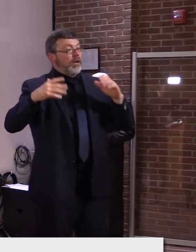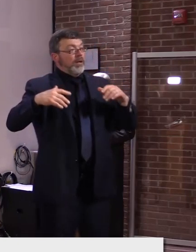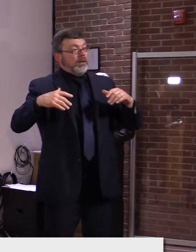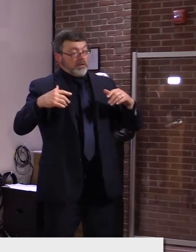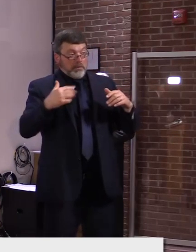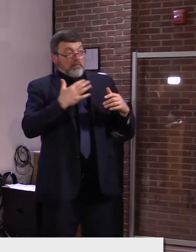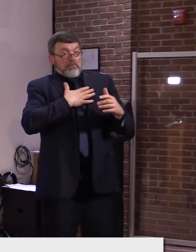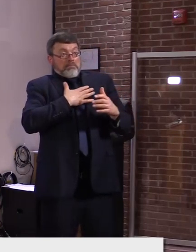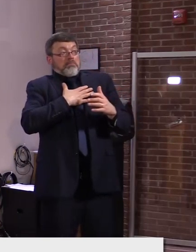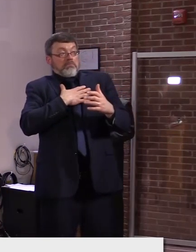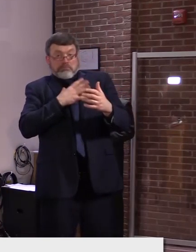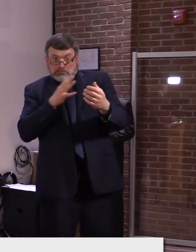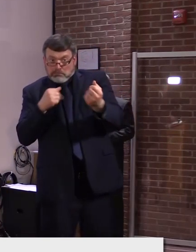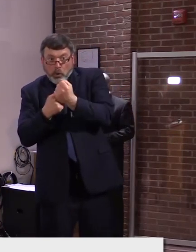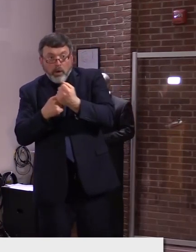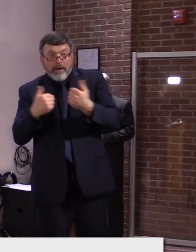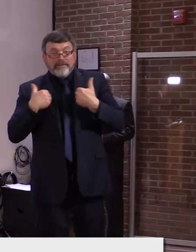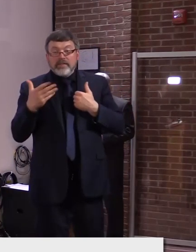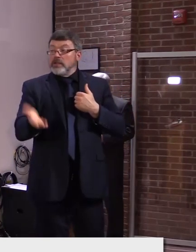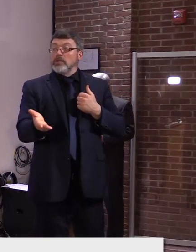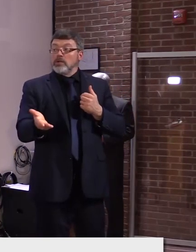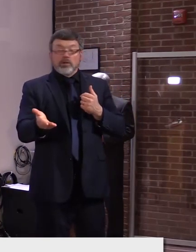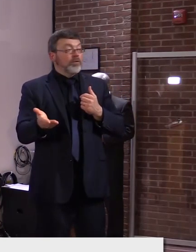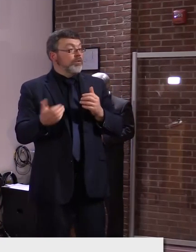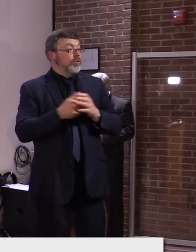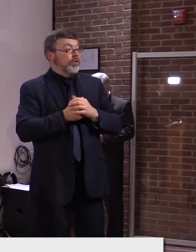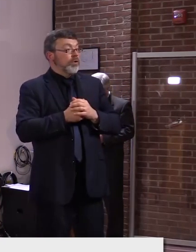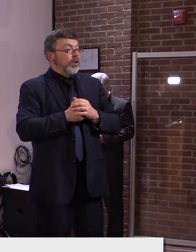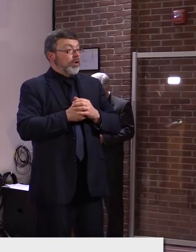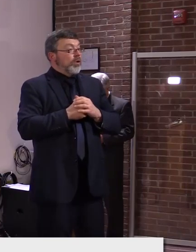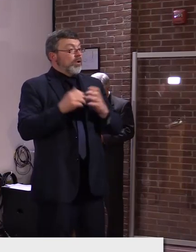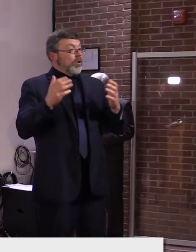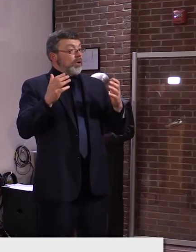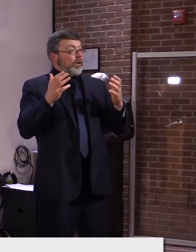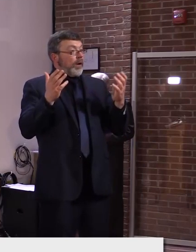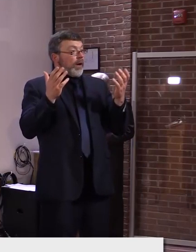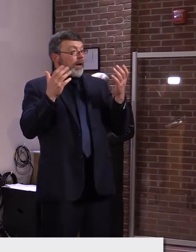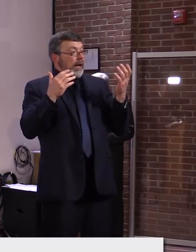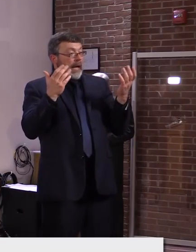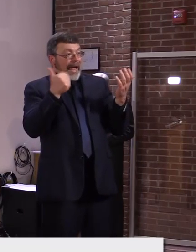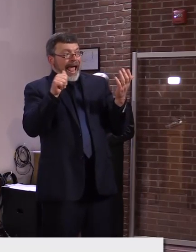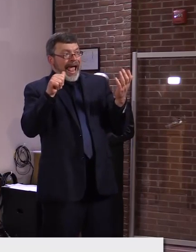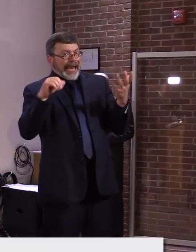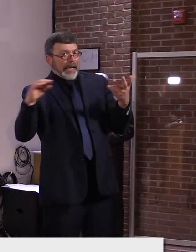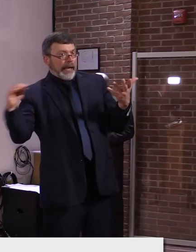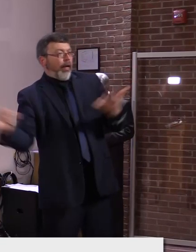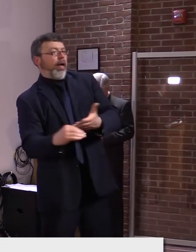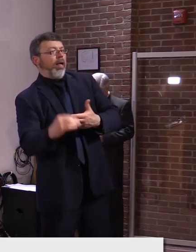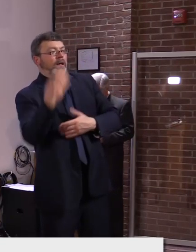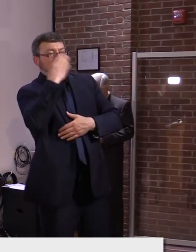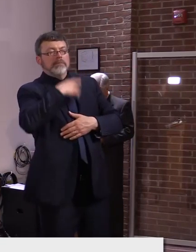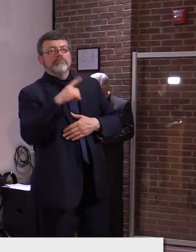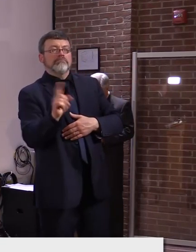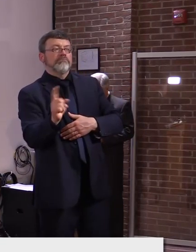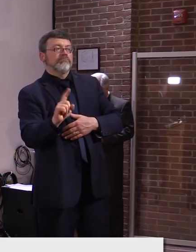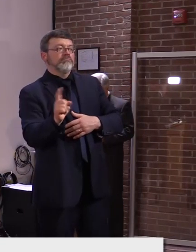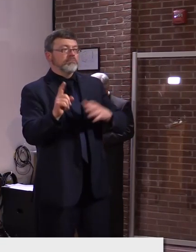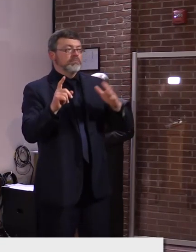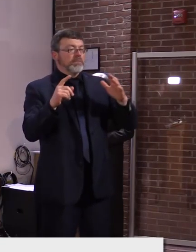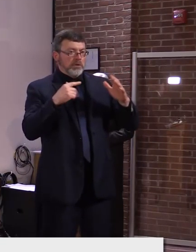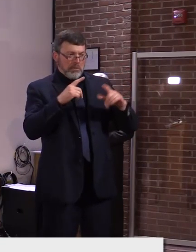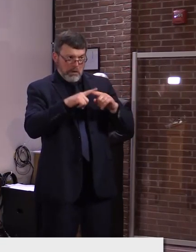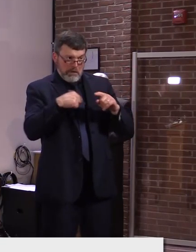barring anything unforeseen that we didn't see in the last minute details. The $150 million